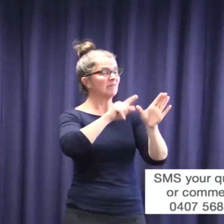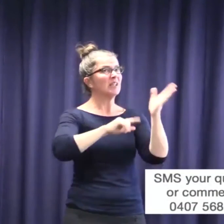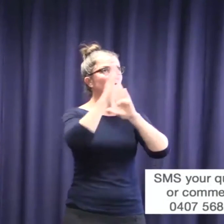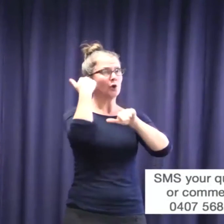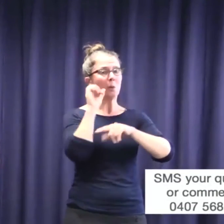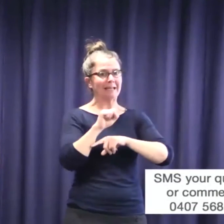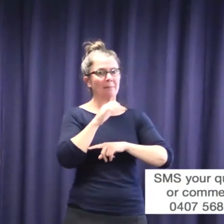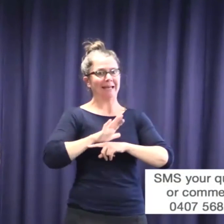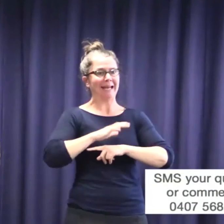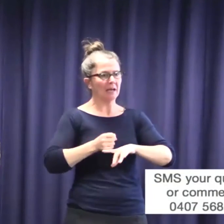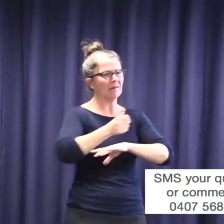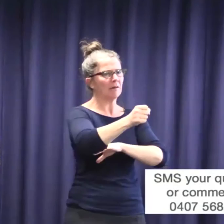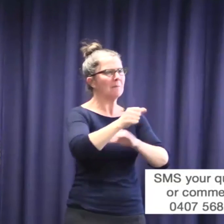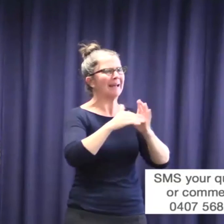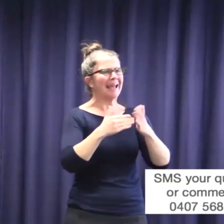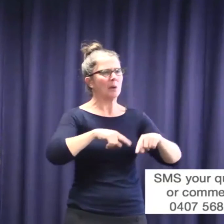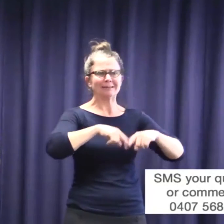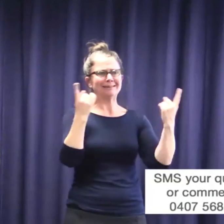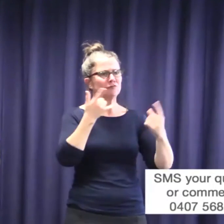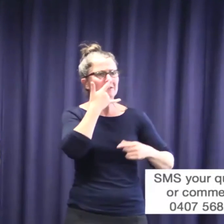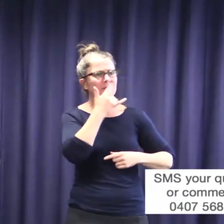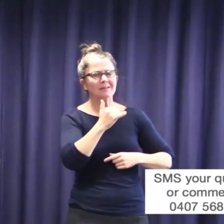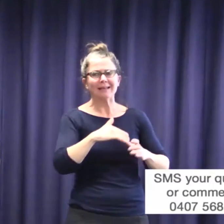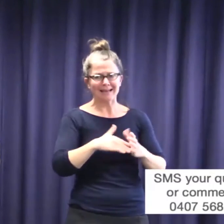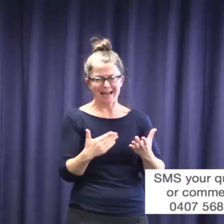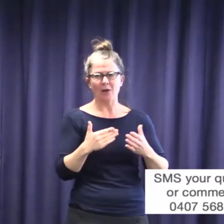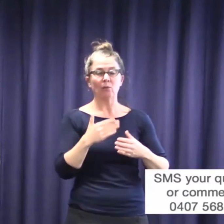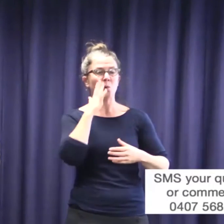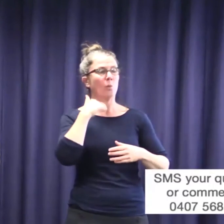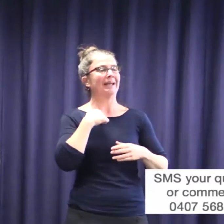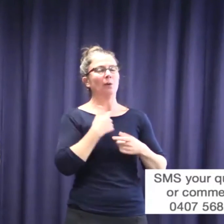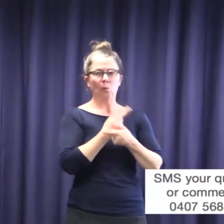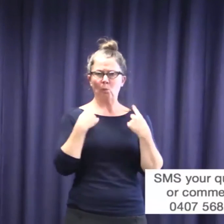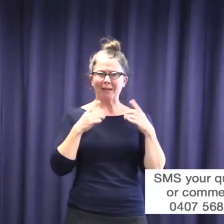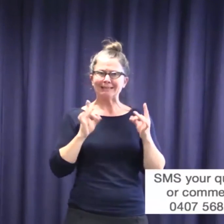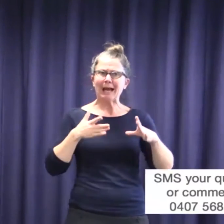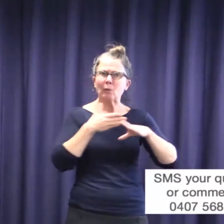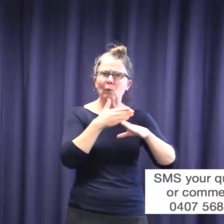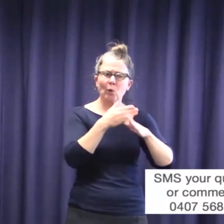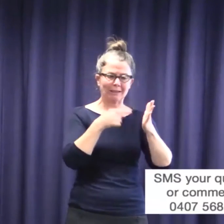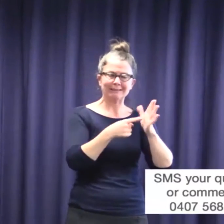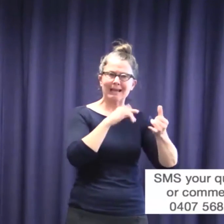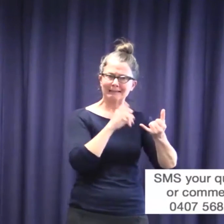now. The deaf community, when we first started working with them down there, were very...